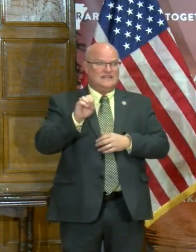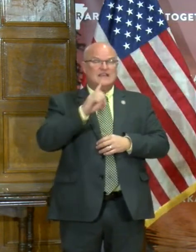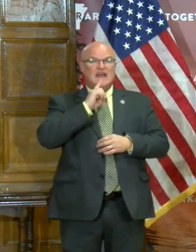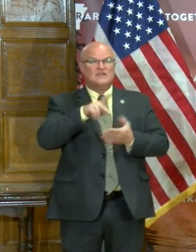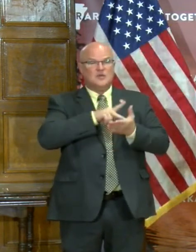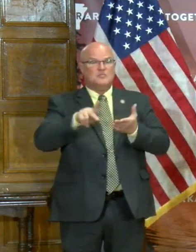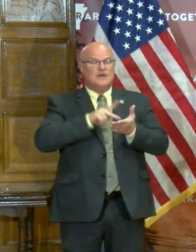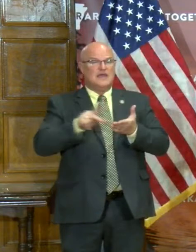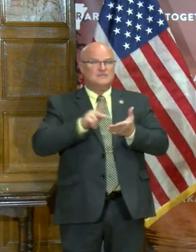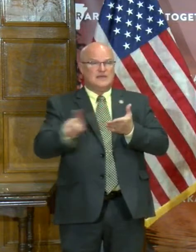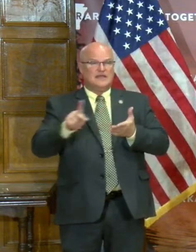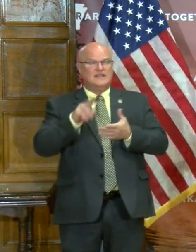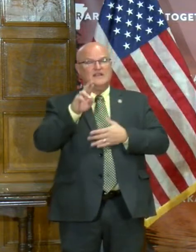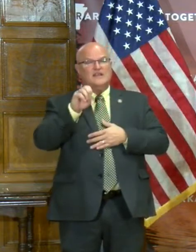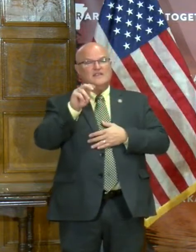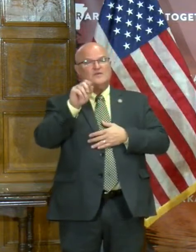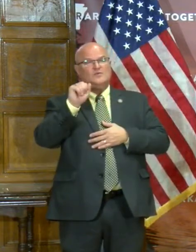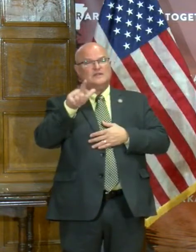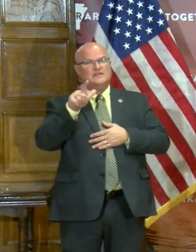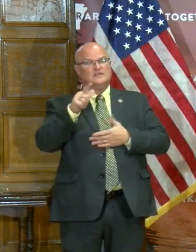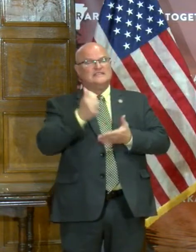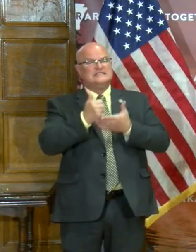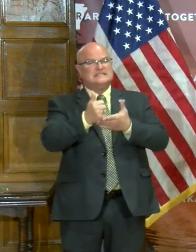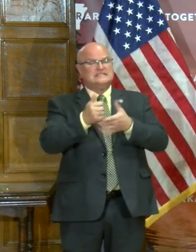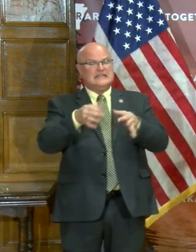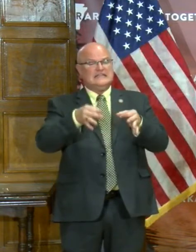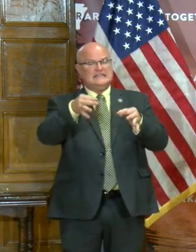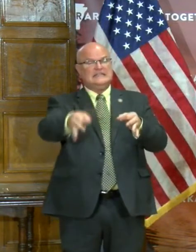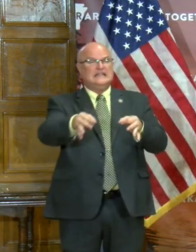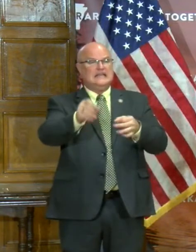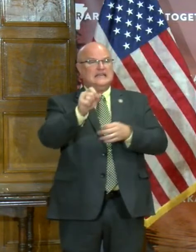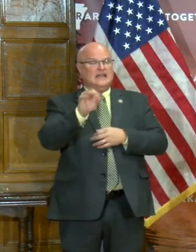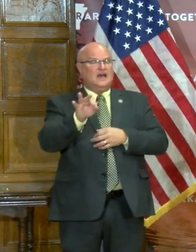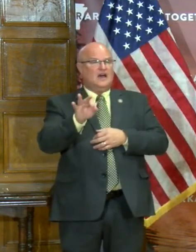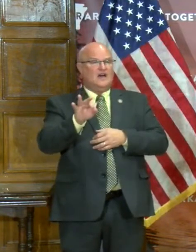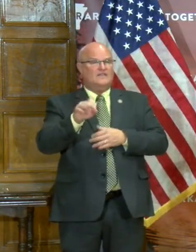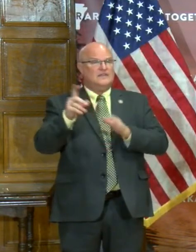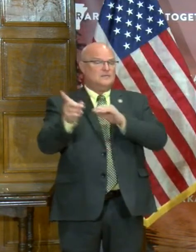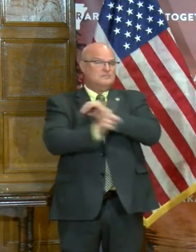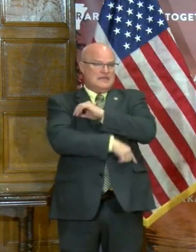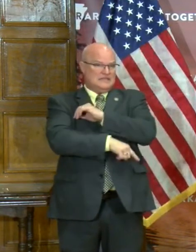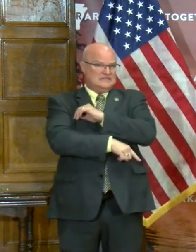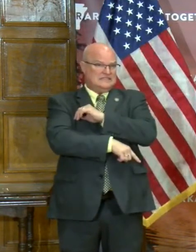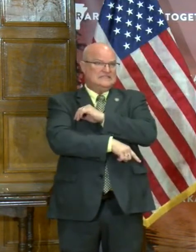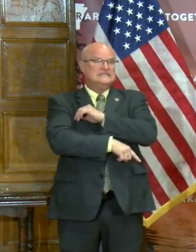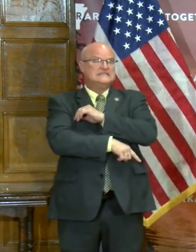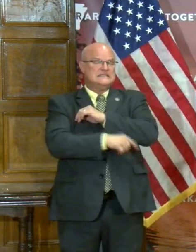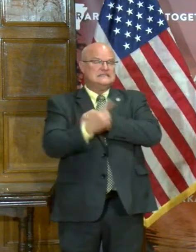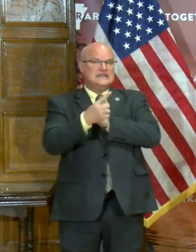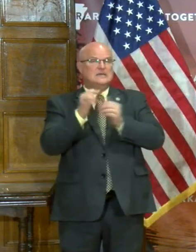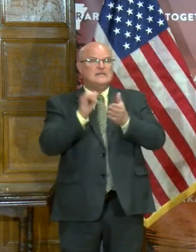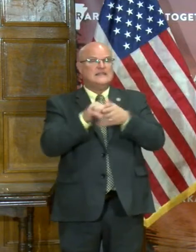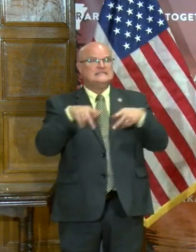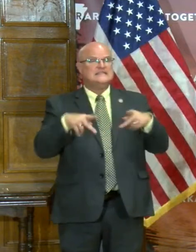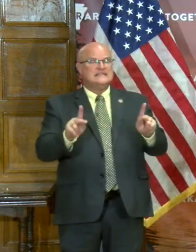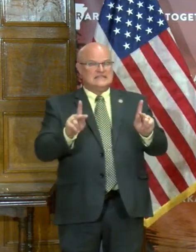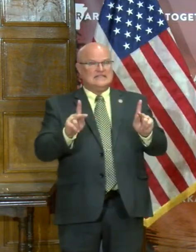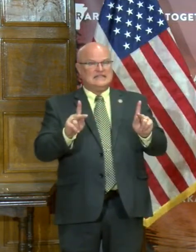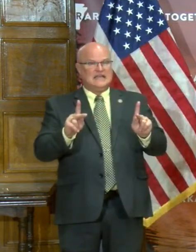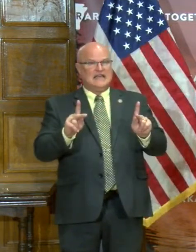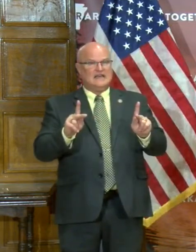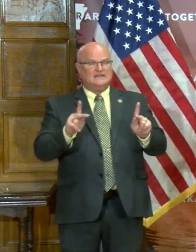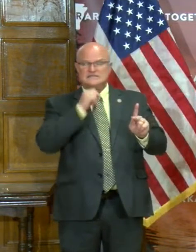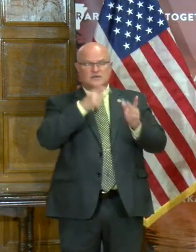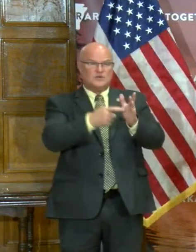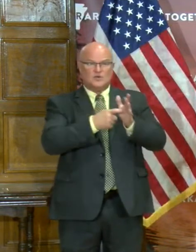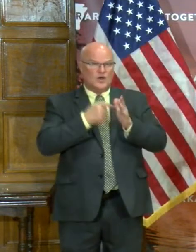actually paying the rental assistance. And delay of the penalties is something that's allowed, is